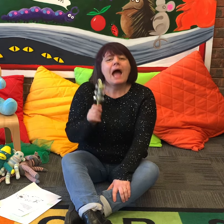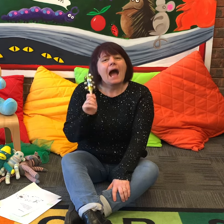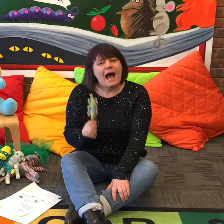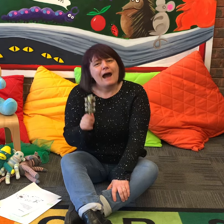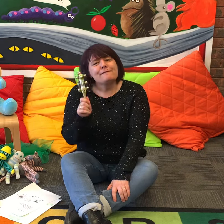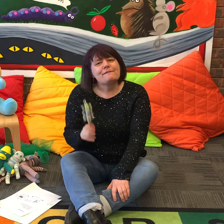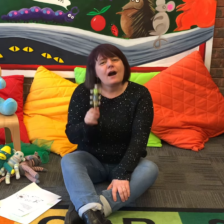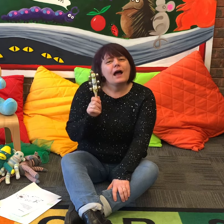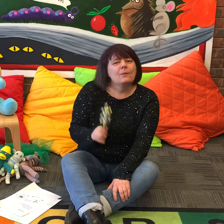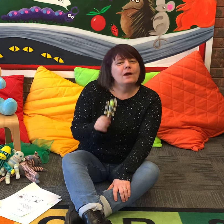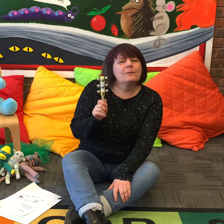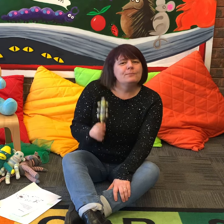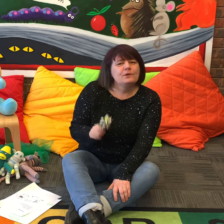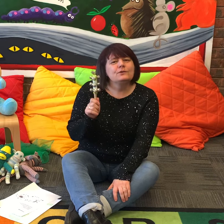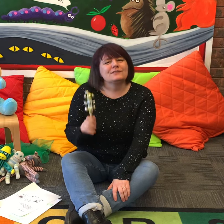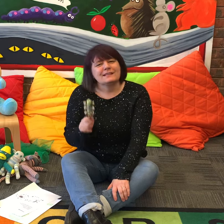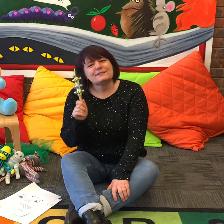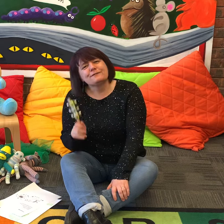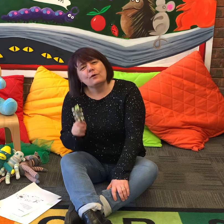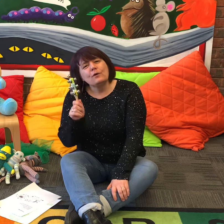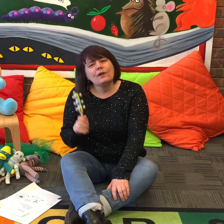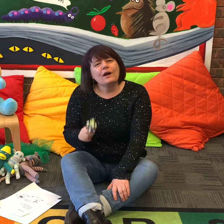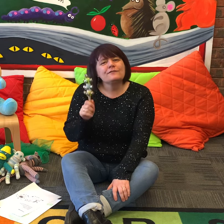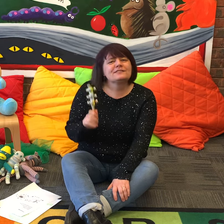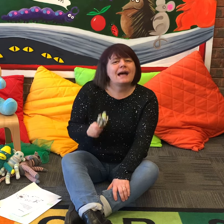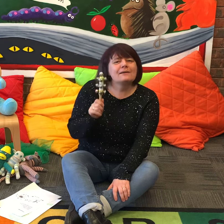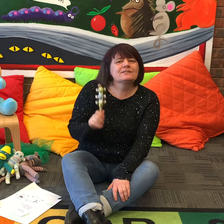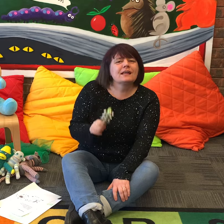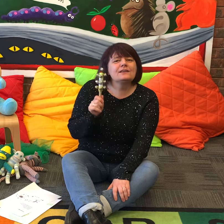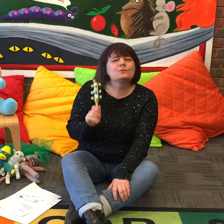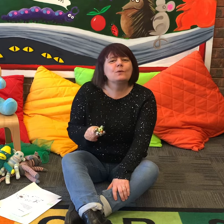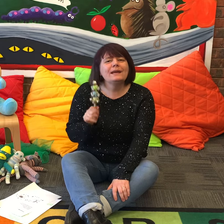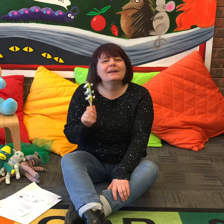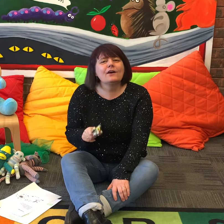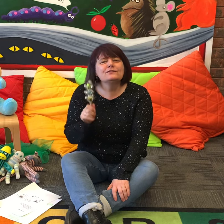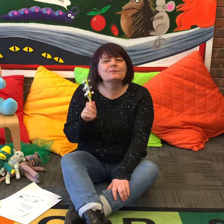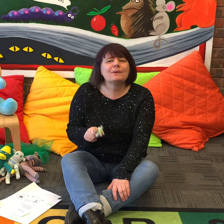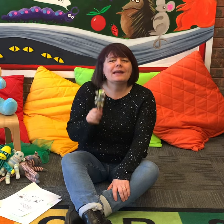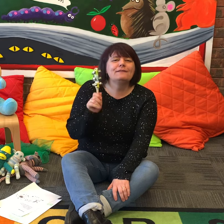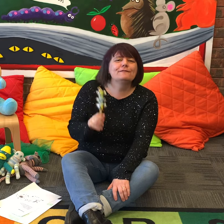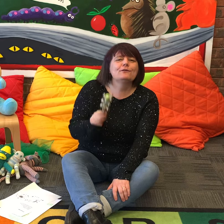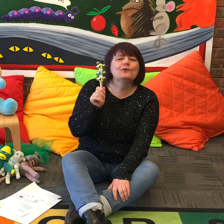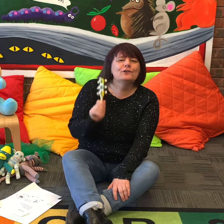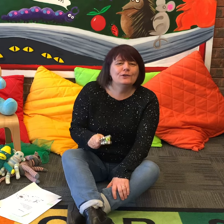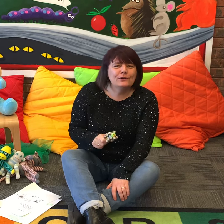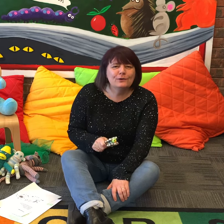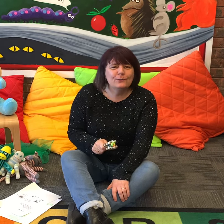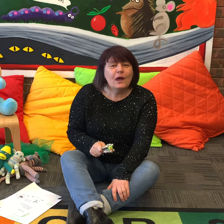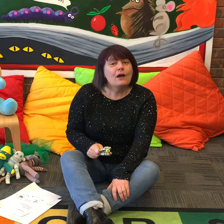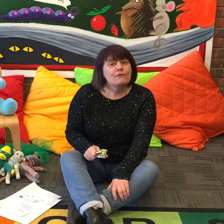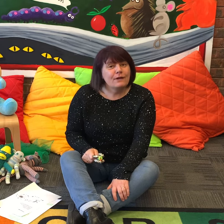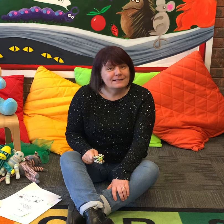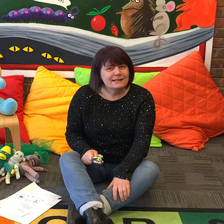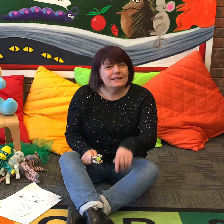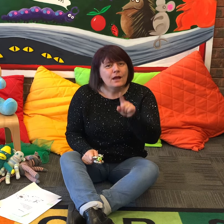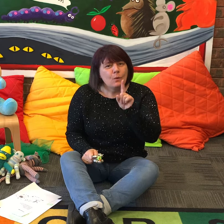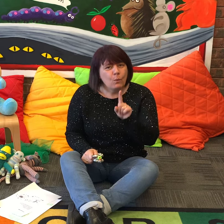Our firework music's full of sounds that we're going to play for you. Ready?